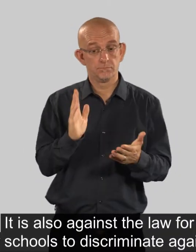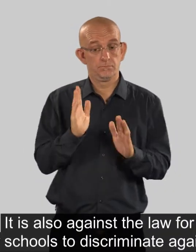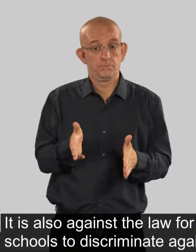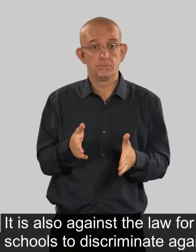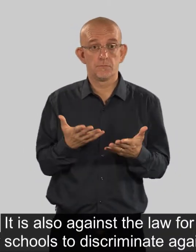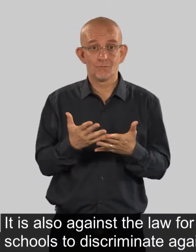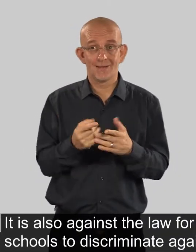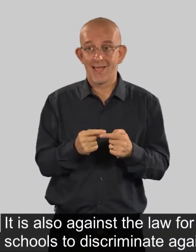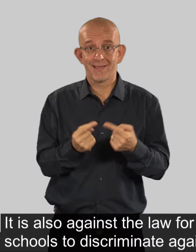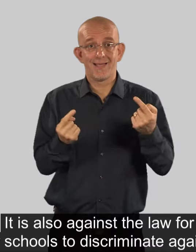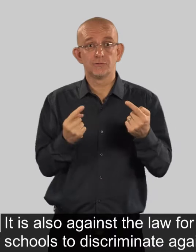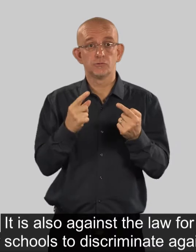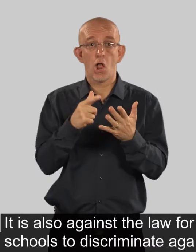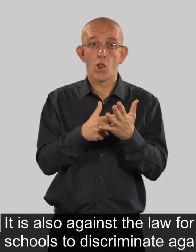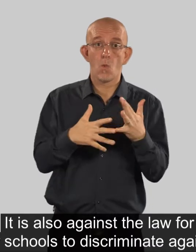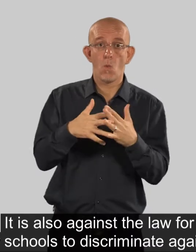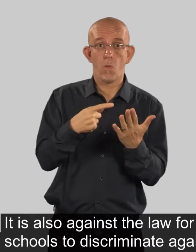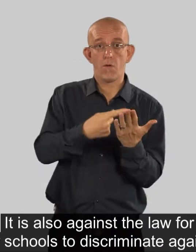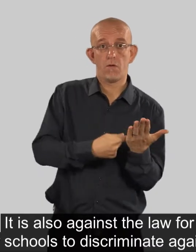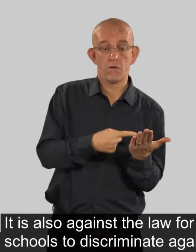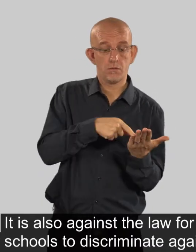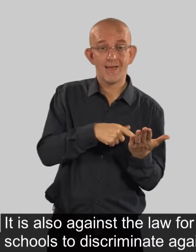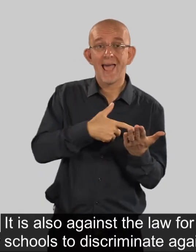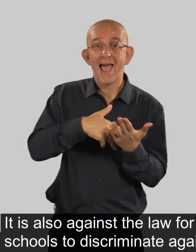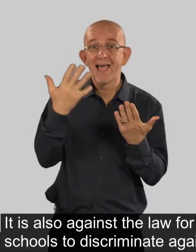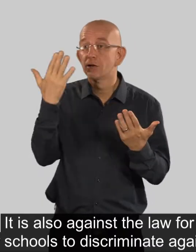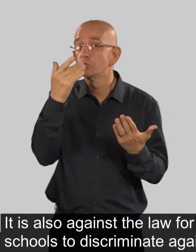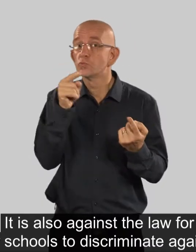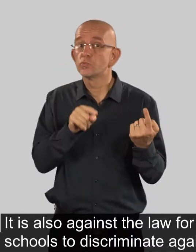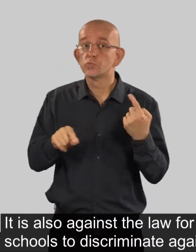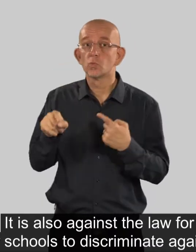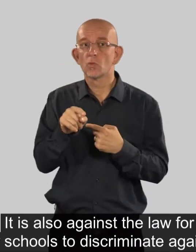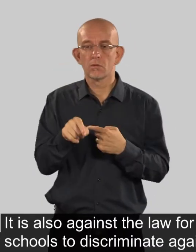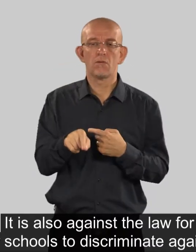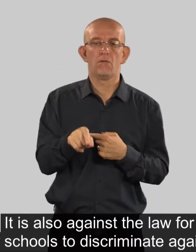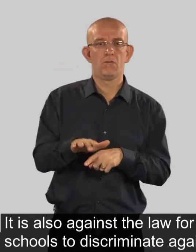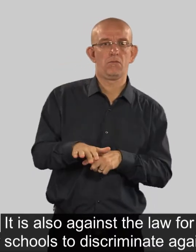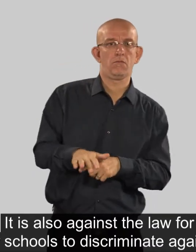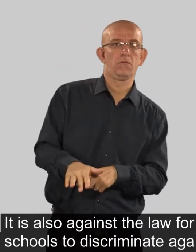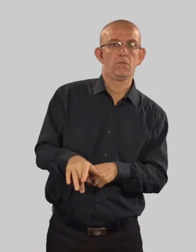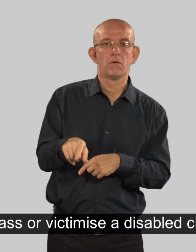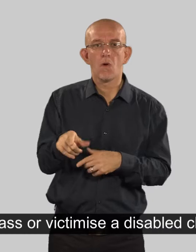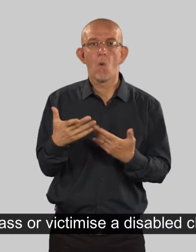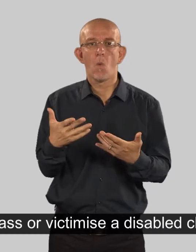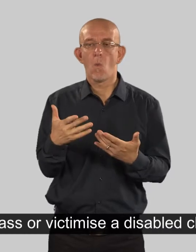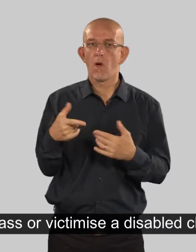It is also against the law for any schools to discriminate against, harass,